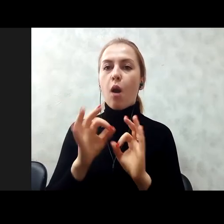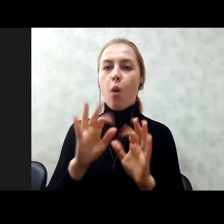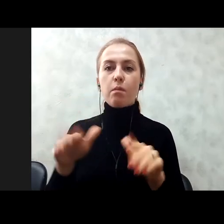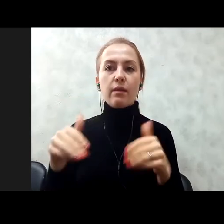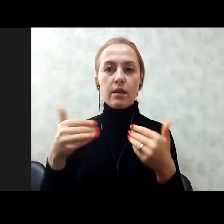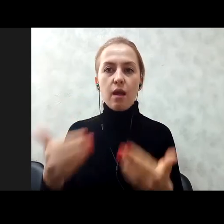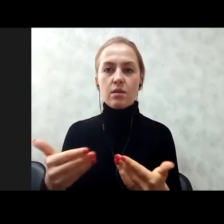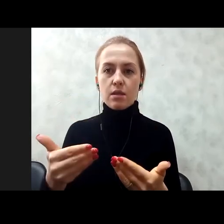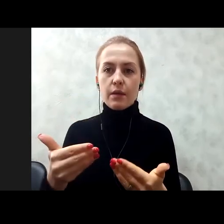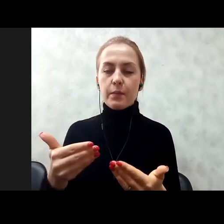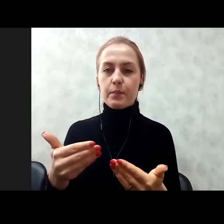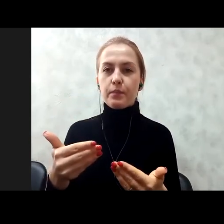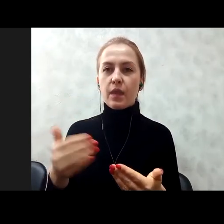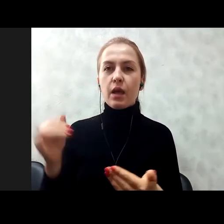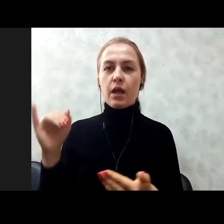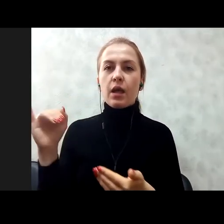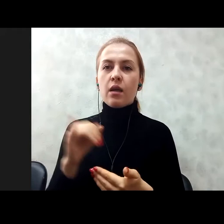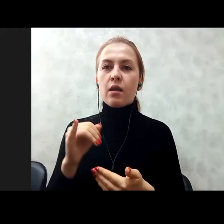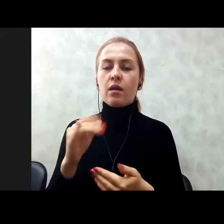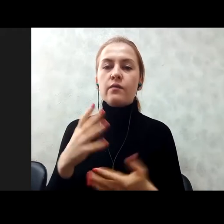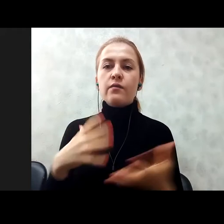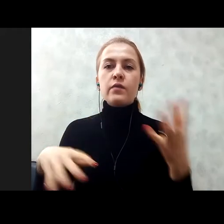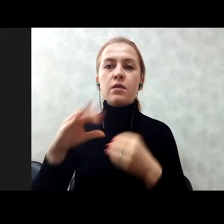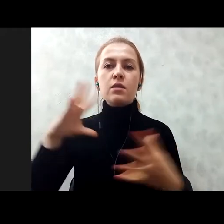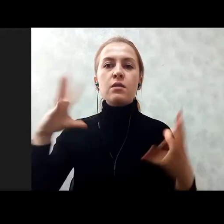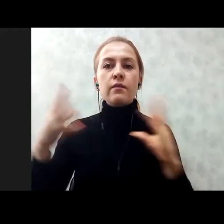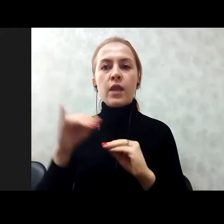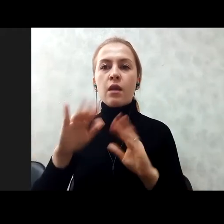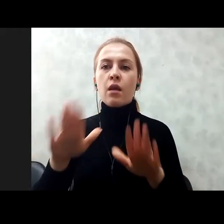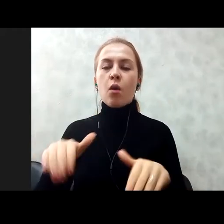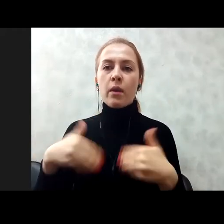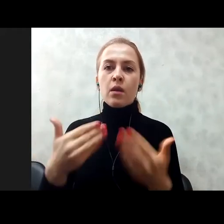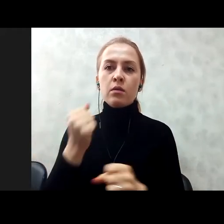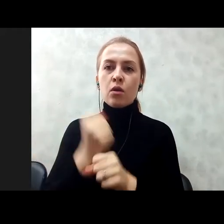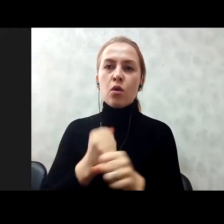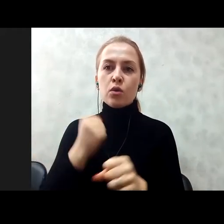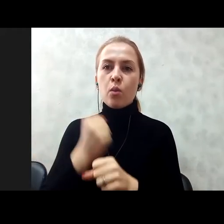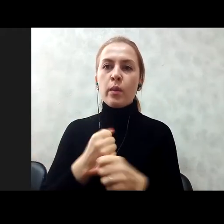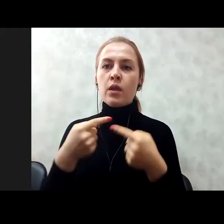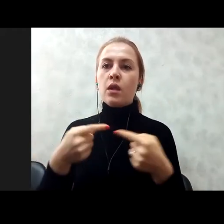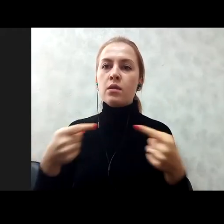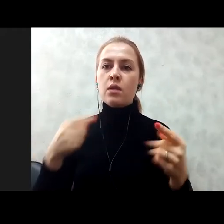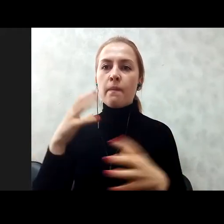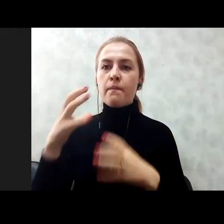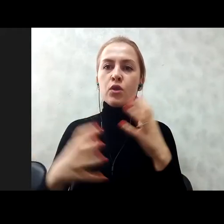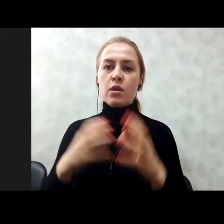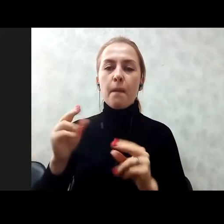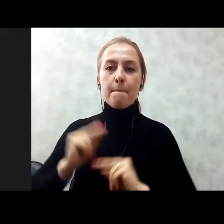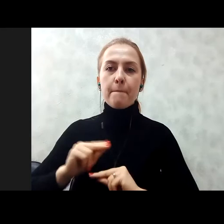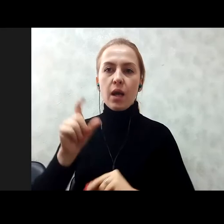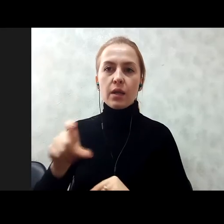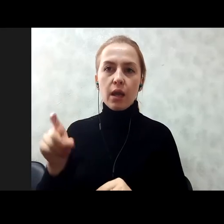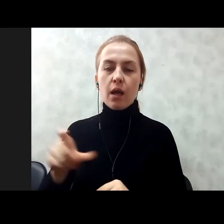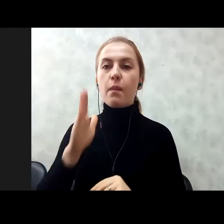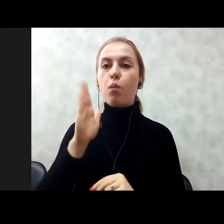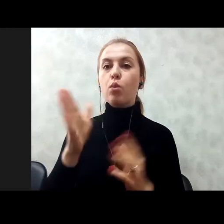NMO respectively. We have now received 2 questions, and I will kindly ask the coming